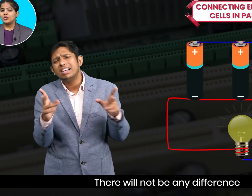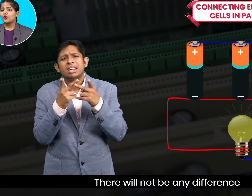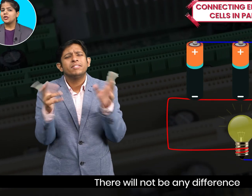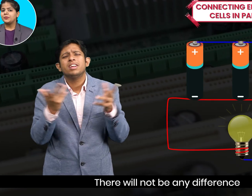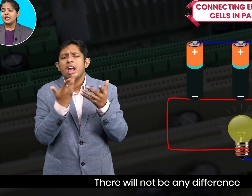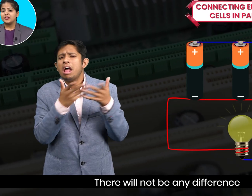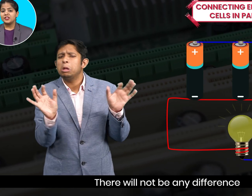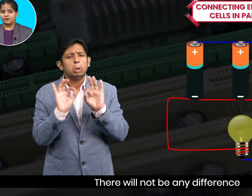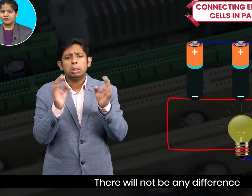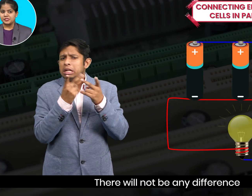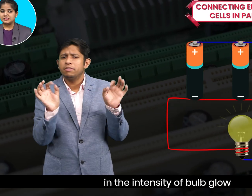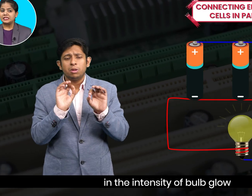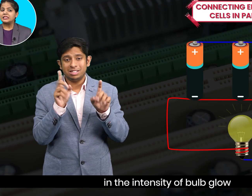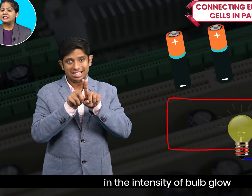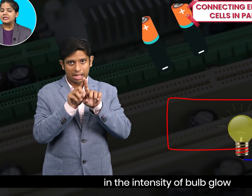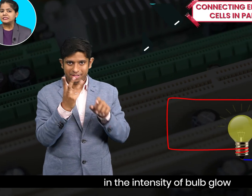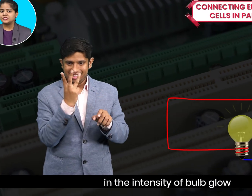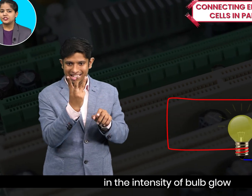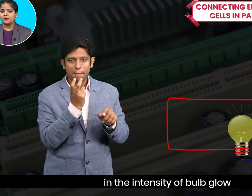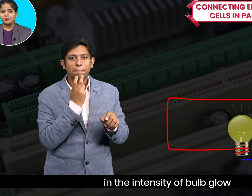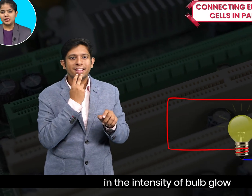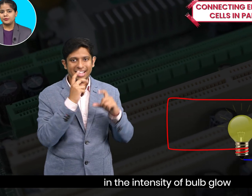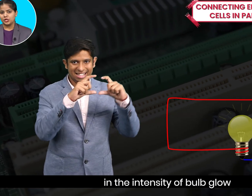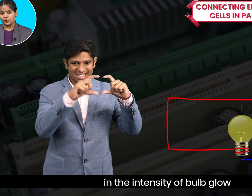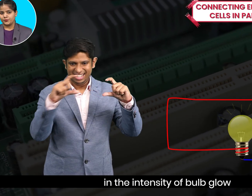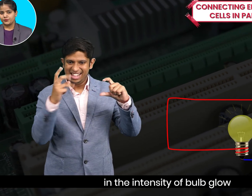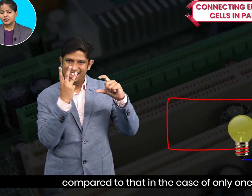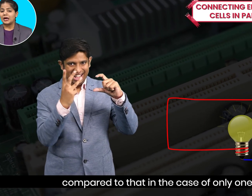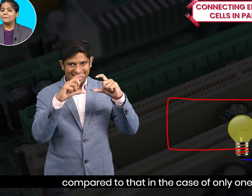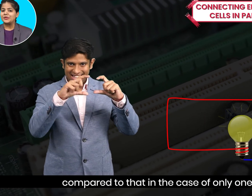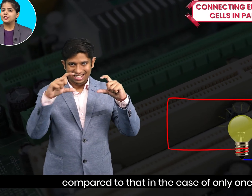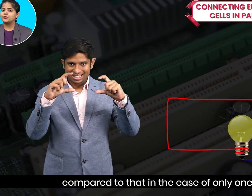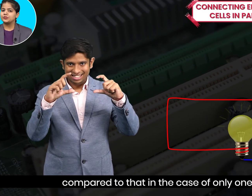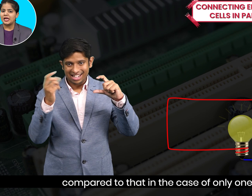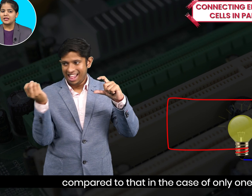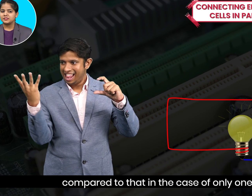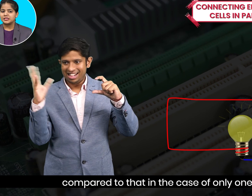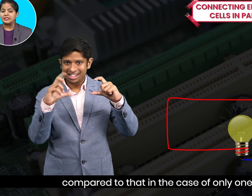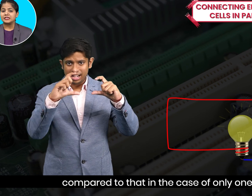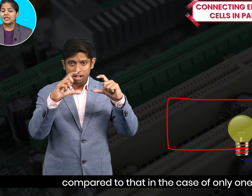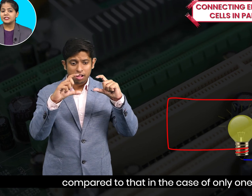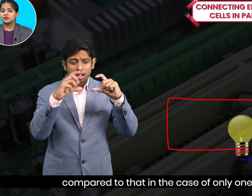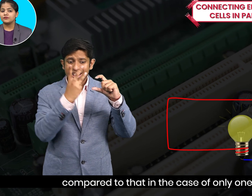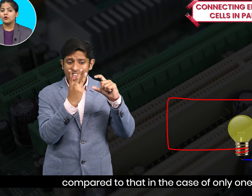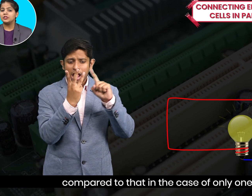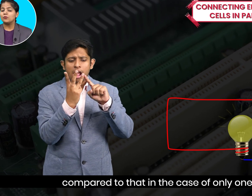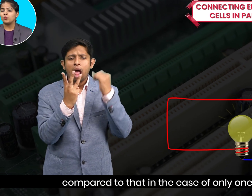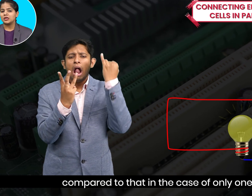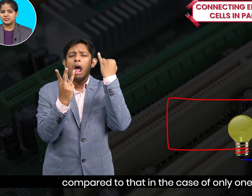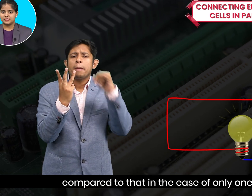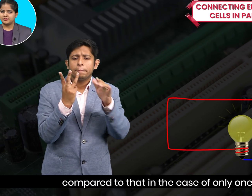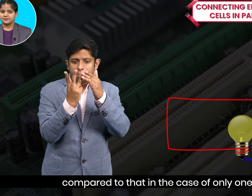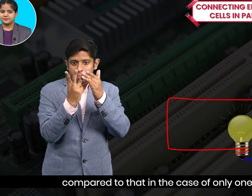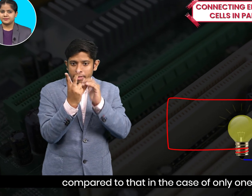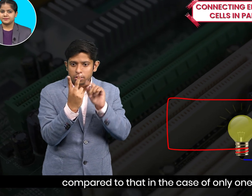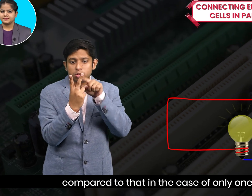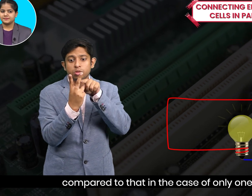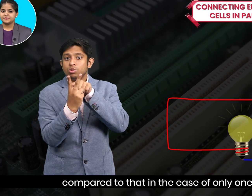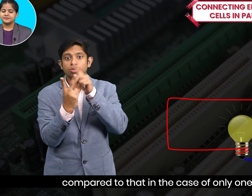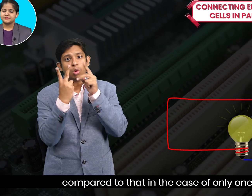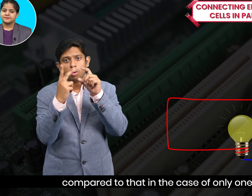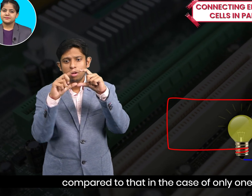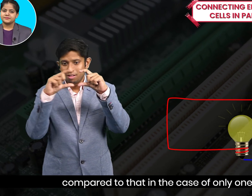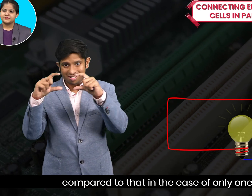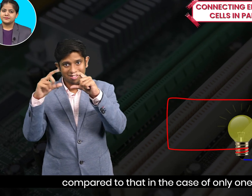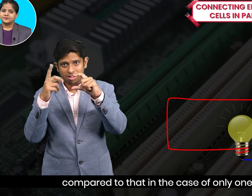There will not be any difference in the intensity of bulb glow compared to that in the case of only one cell.